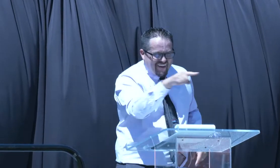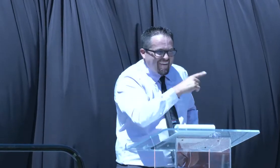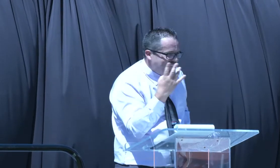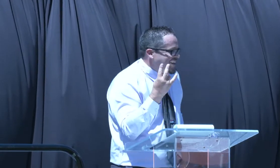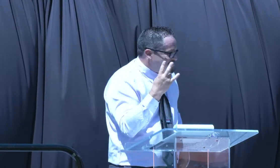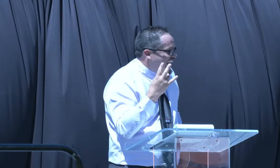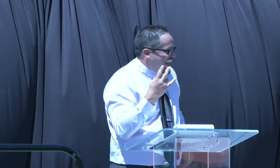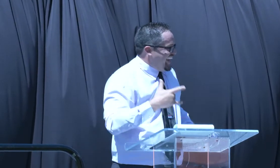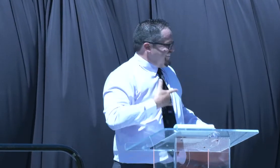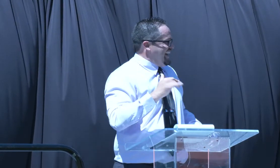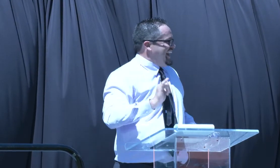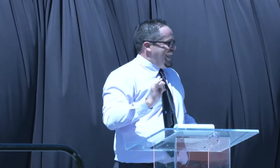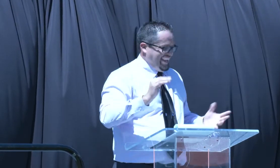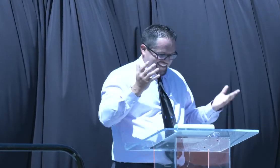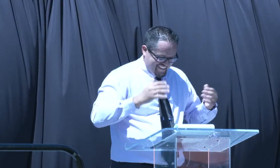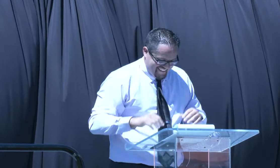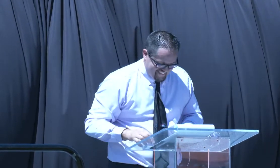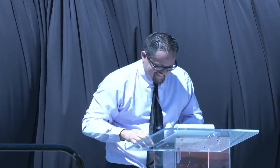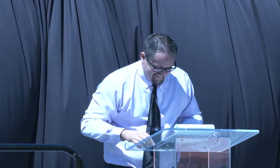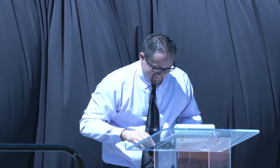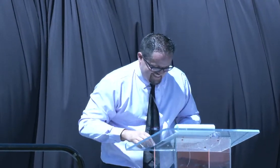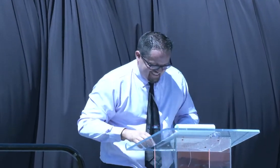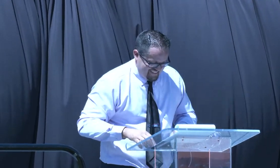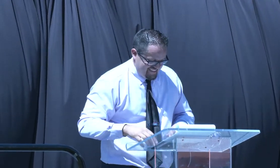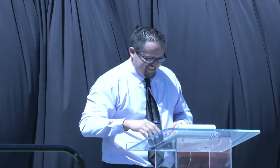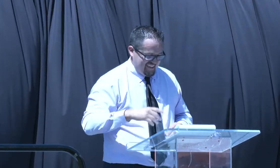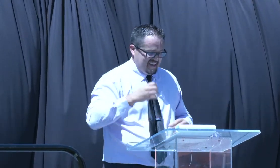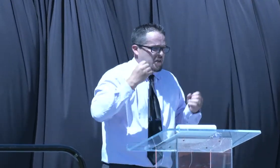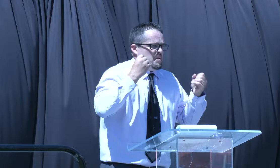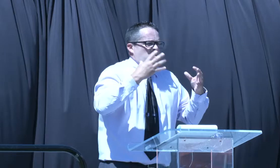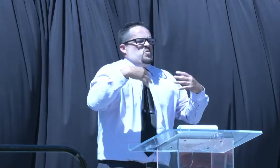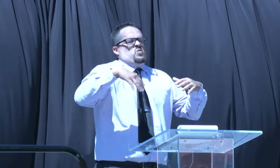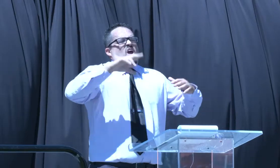classes instead of 1, because it felt like you guys were freshmen again.